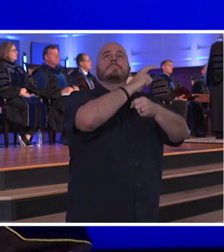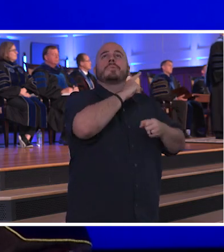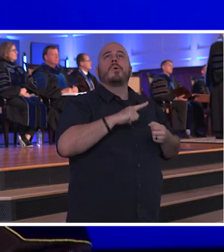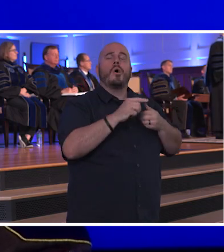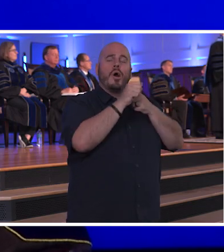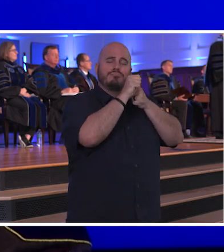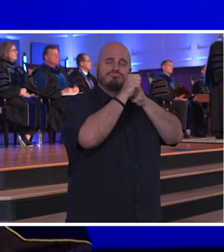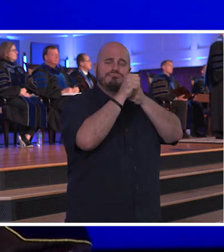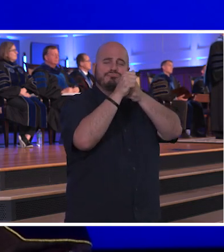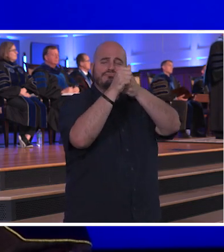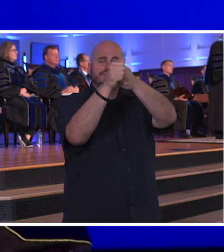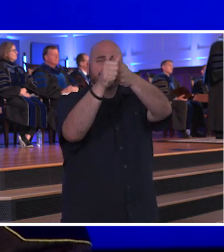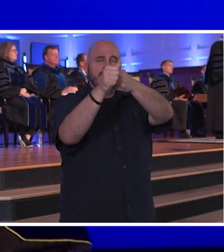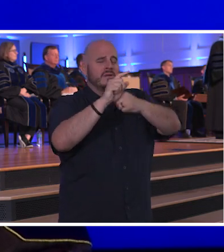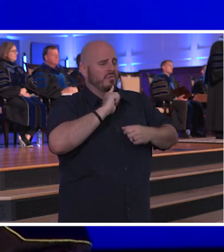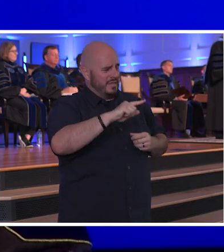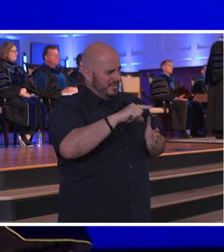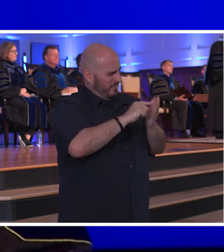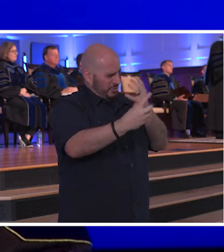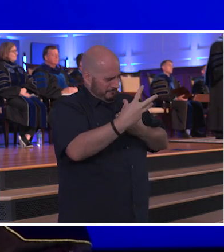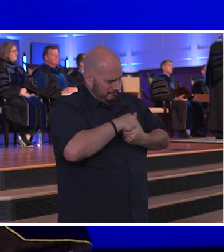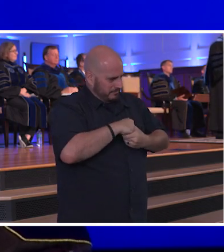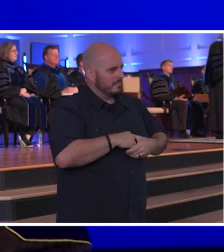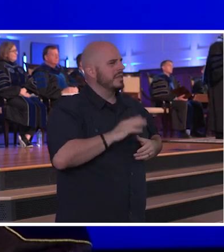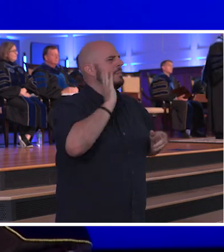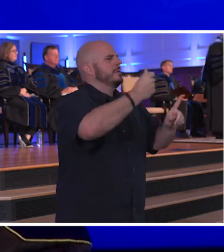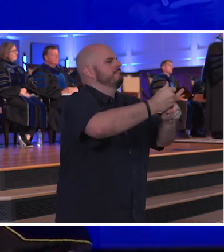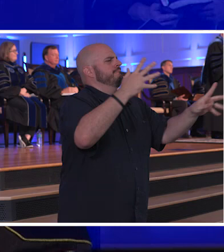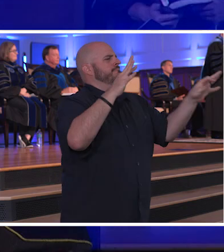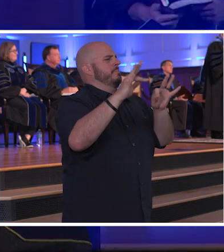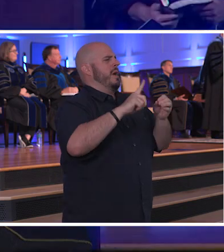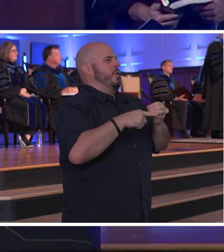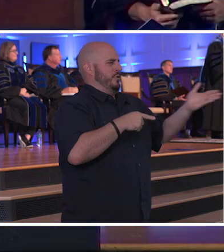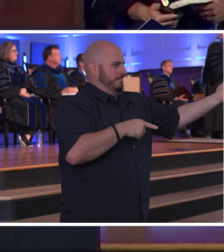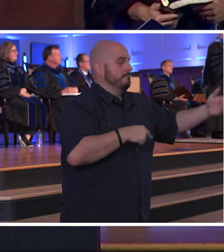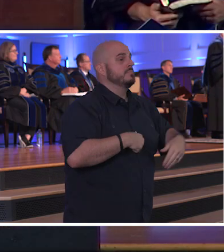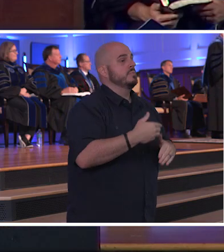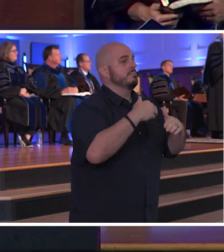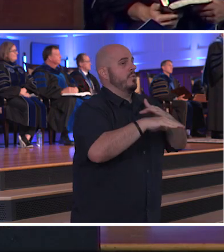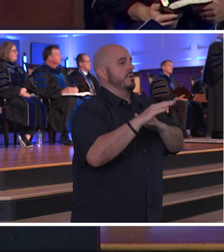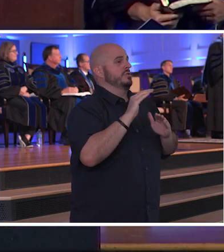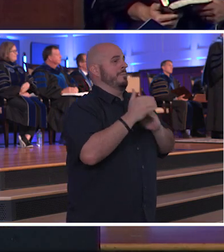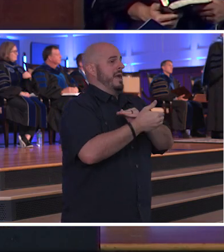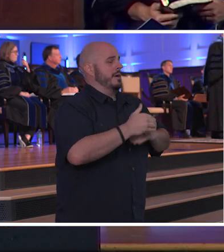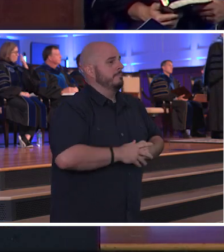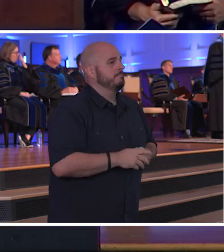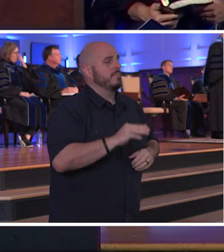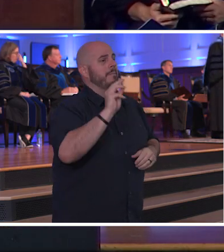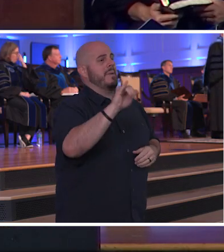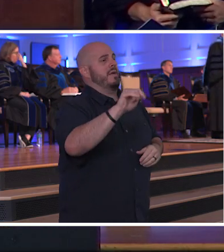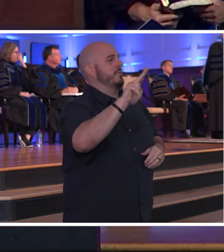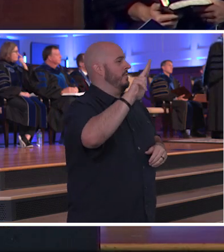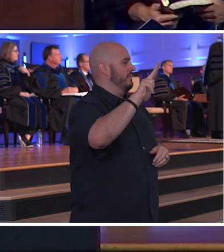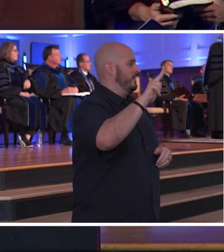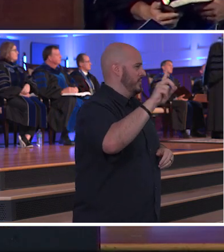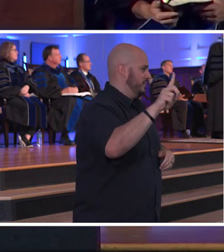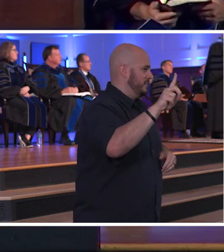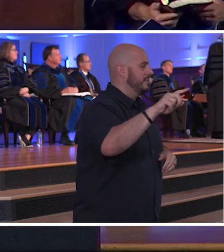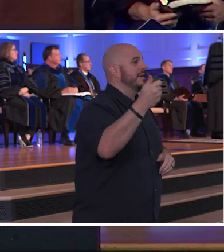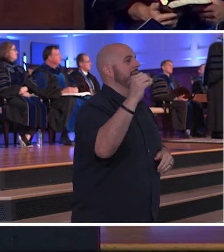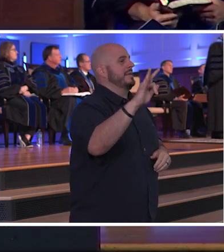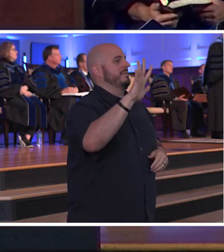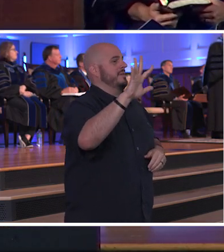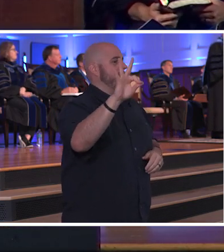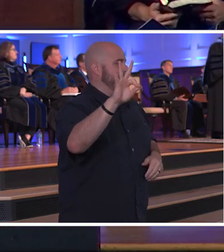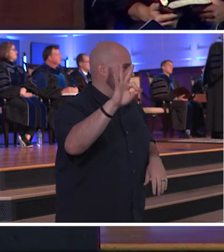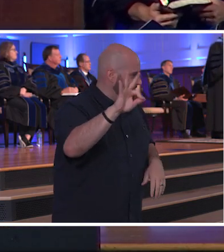Let me just tell you a little bit about her this morning. Yvette was born in Jamaica on May the 31st, 1959. Both